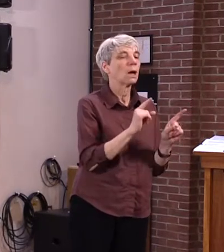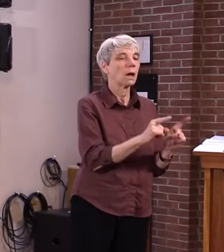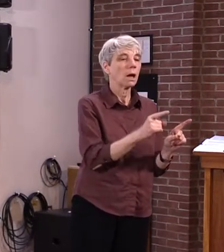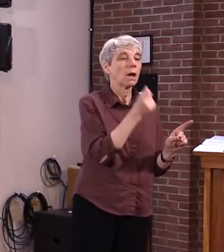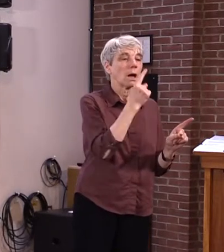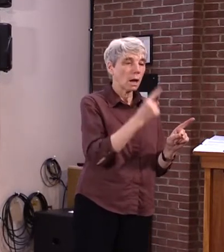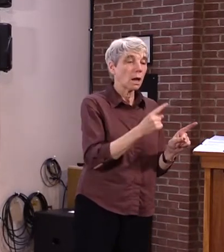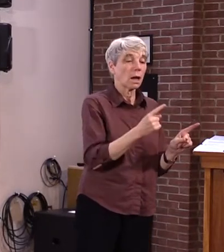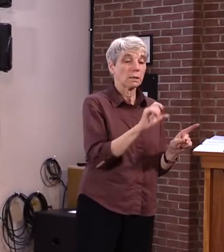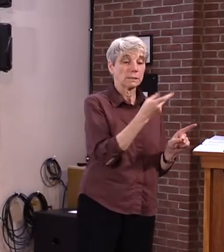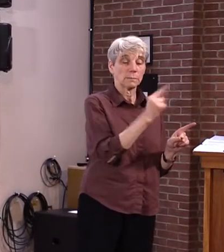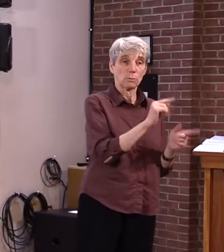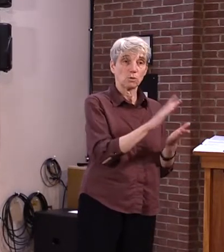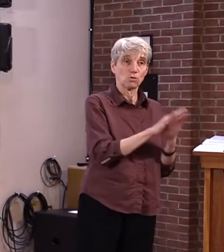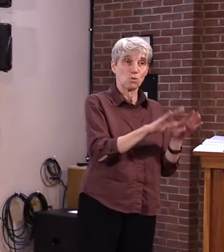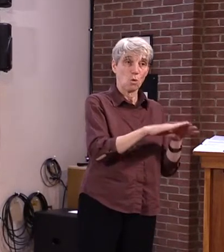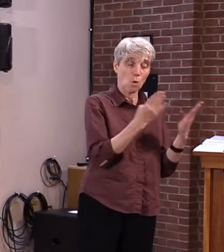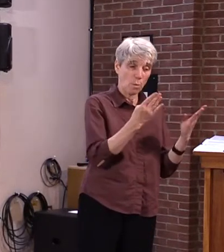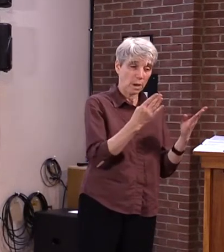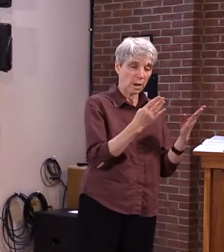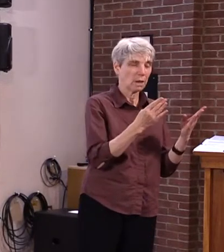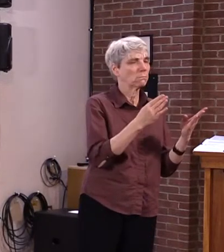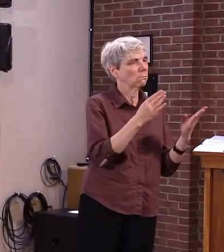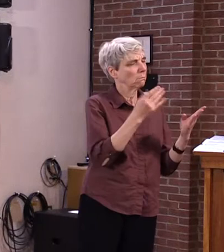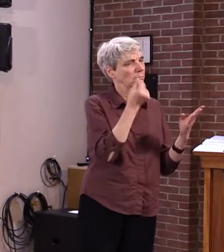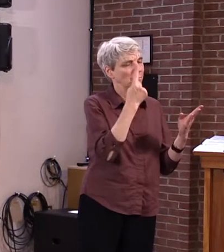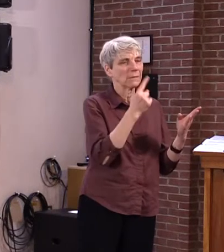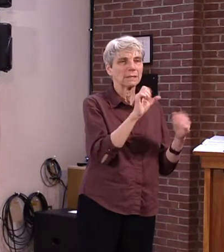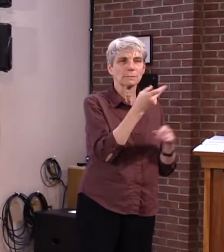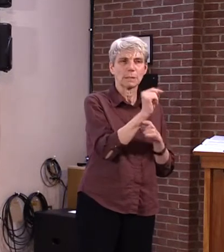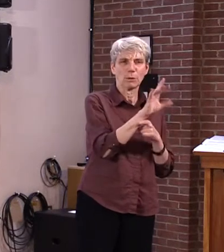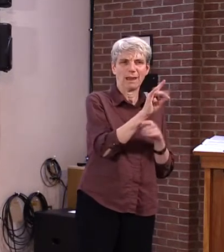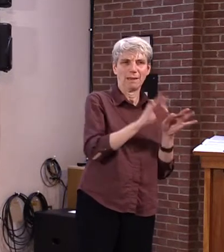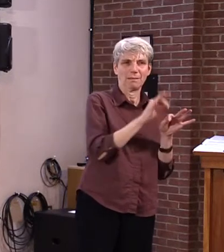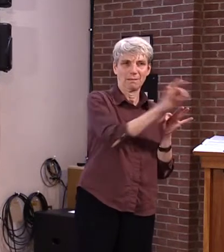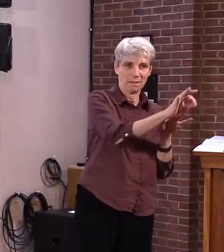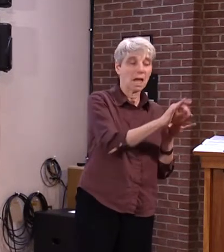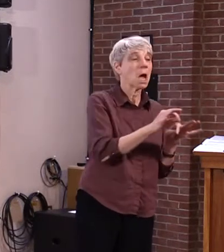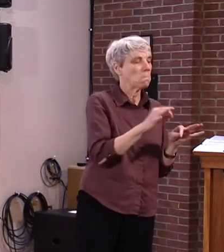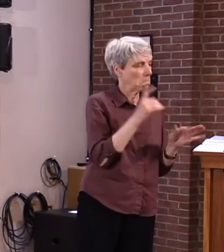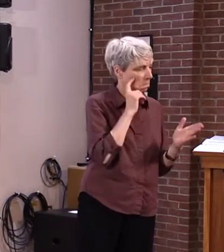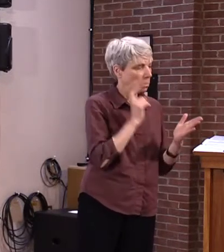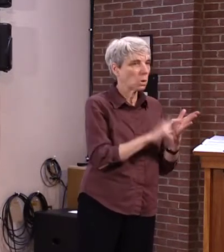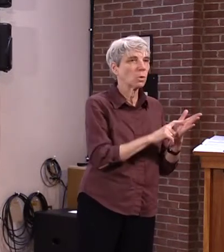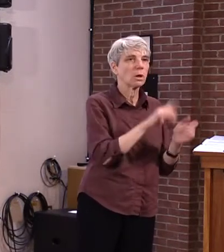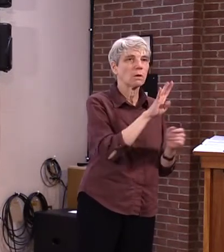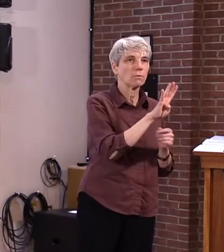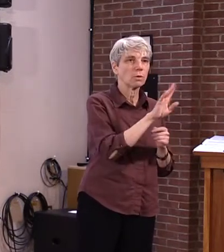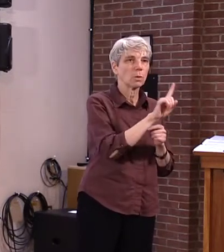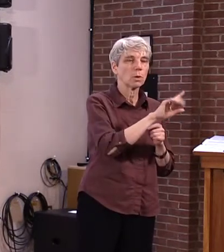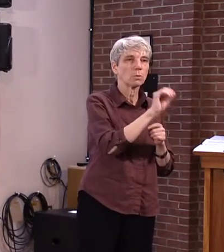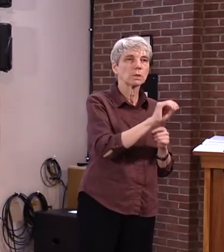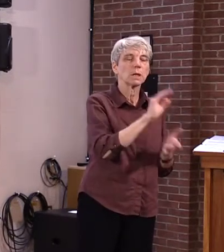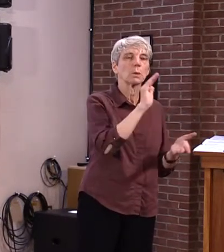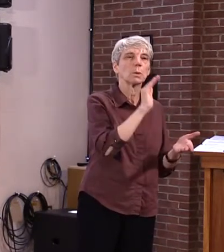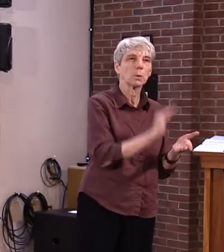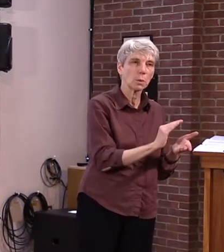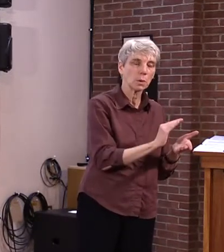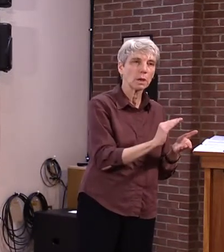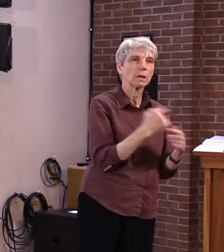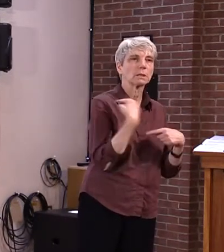schools reopened in September. Of course, they didn't open until September 8th, but there was a reduction of about 41% since August